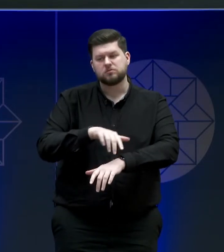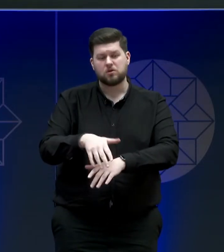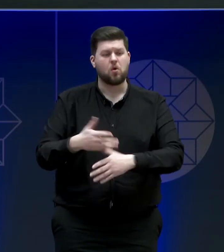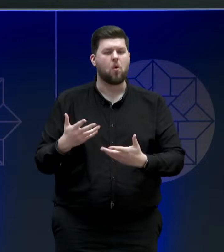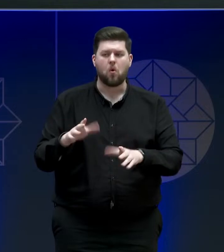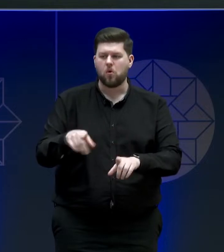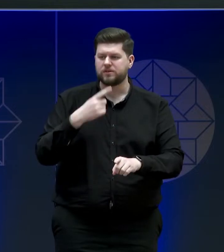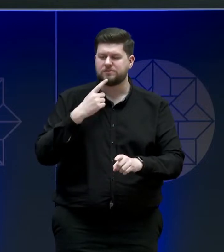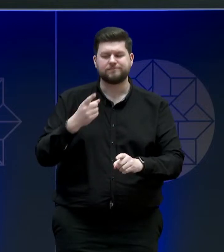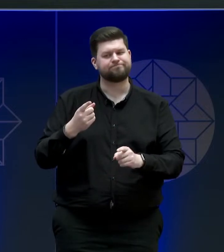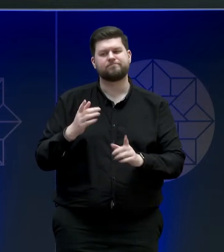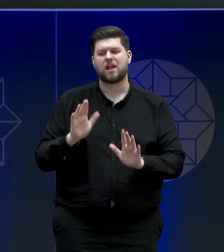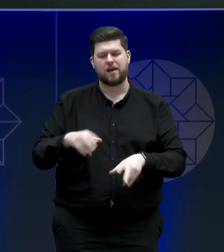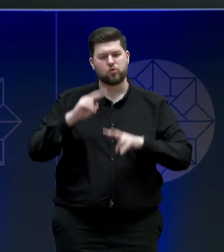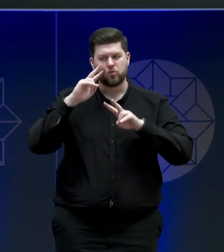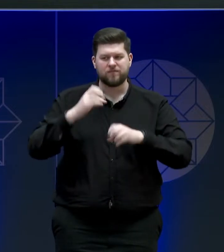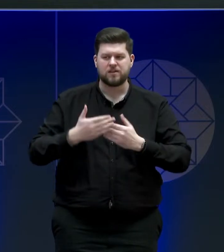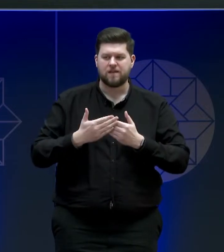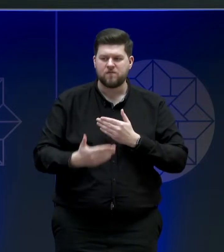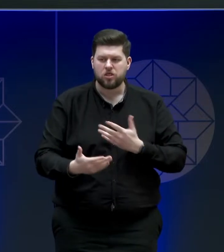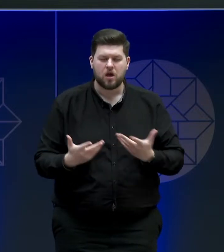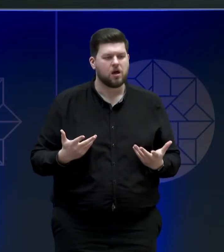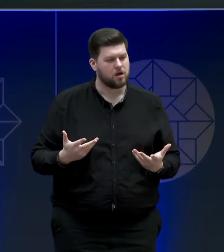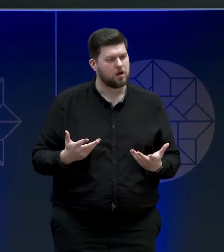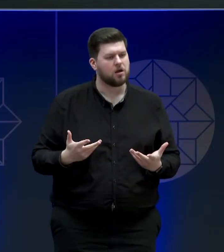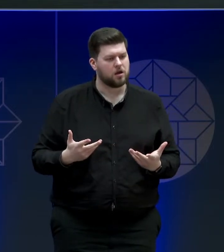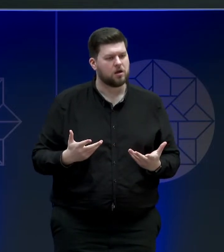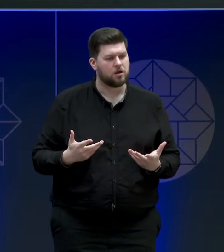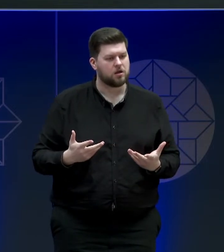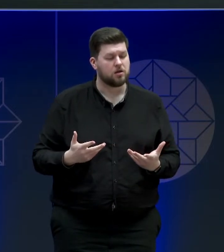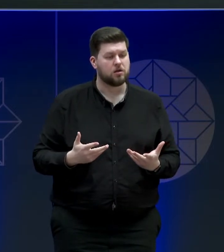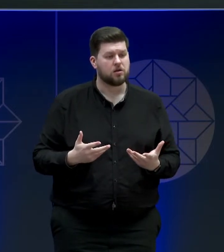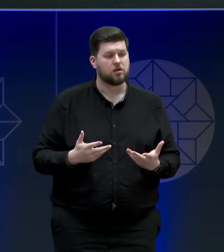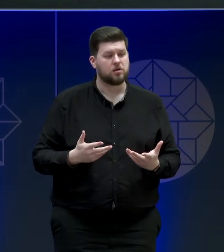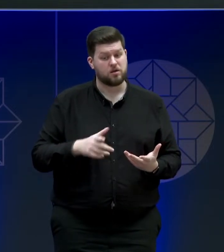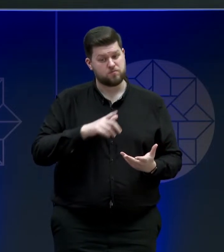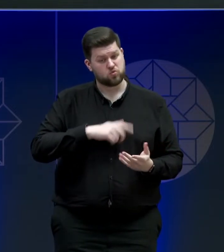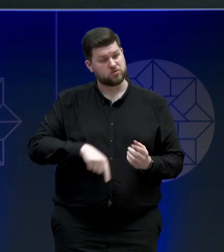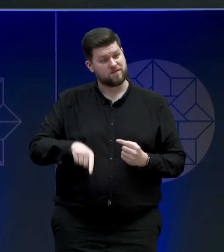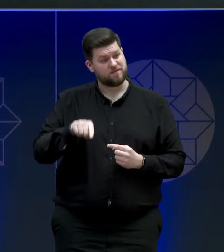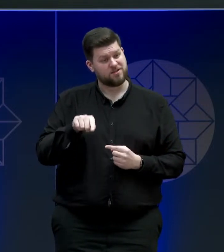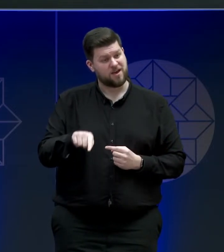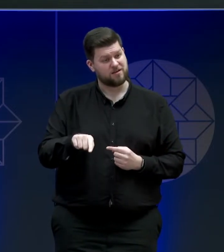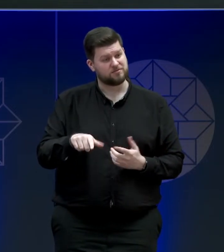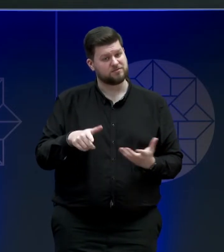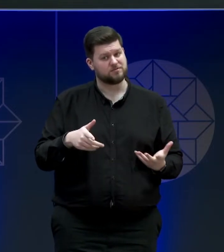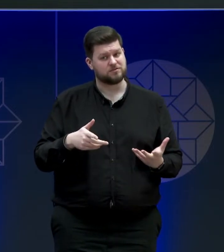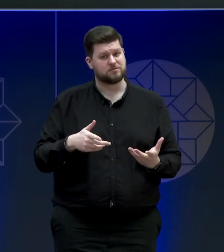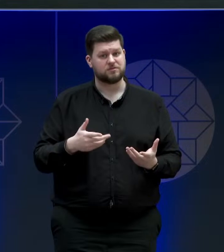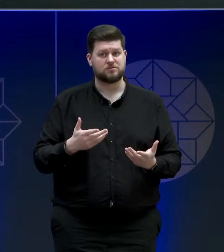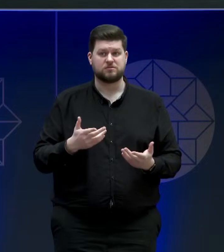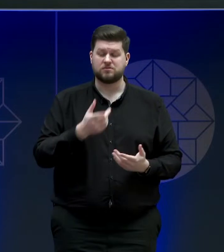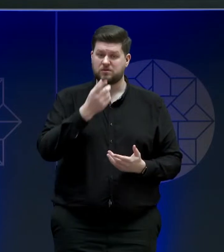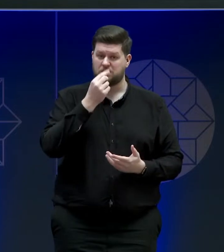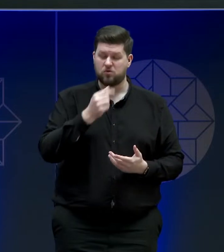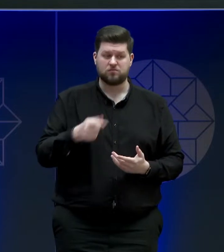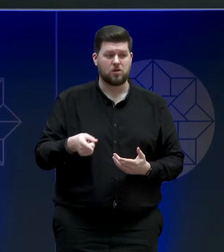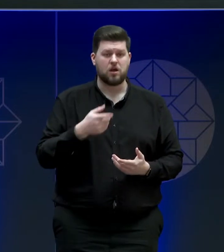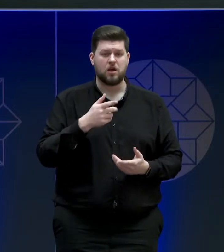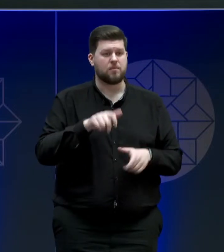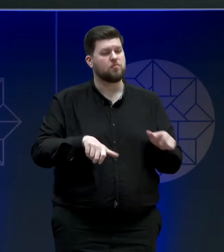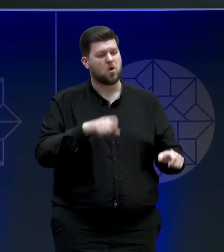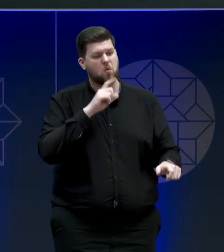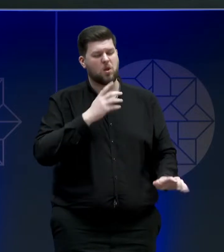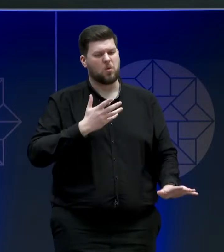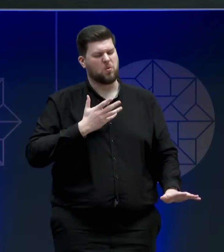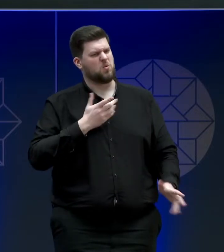and to explore in more detail. And as a consequence out of that, people could say, well, I'm not getting it the way I used to get it.